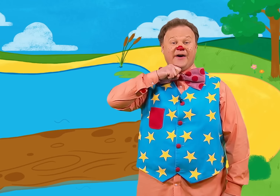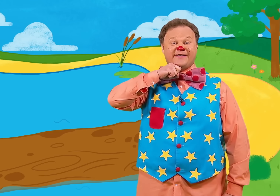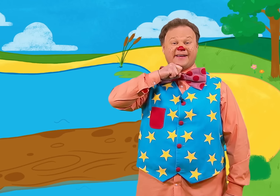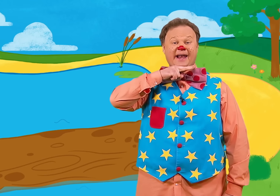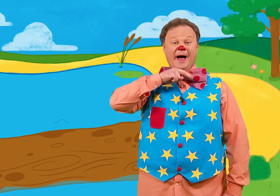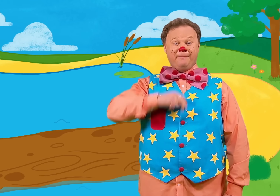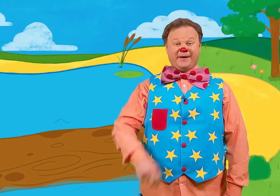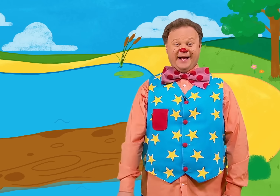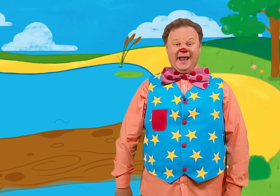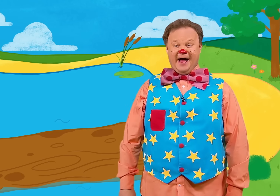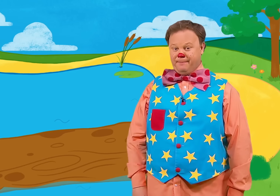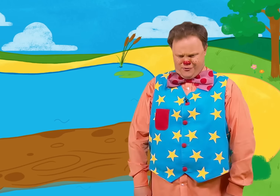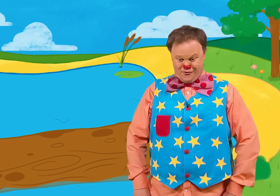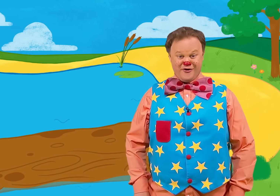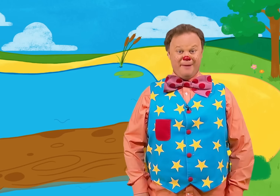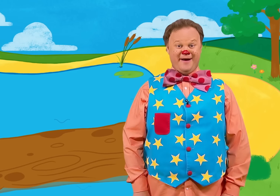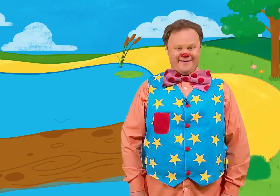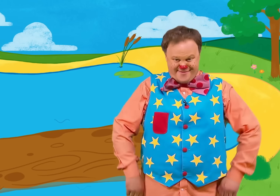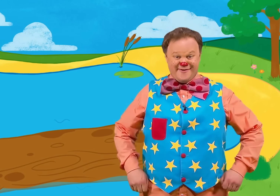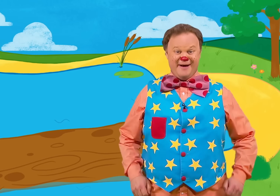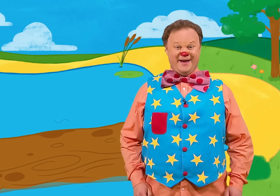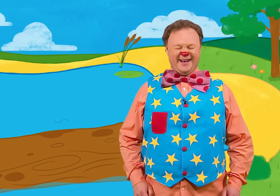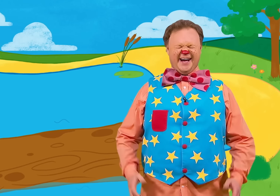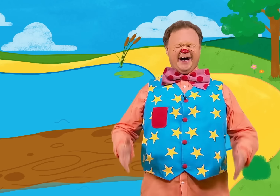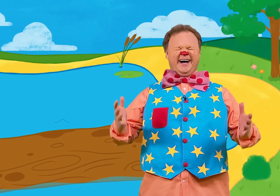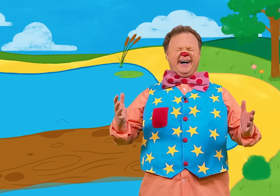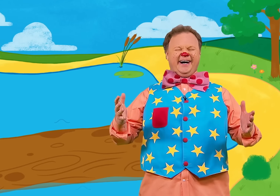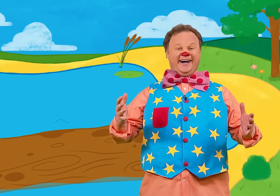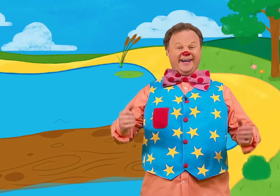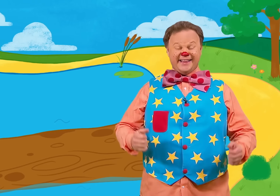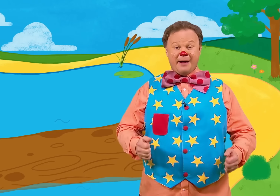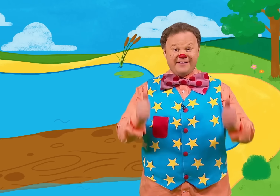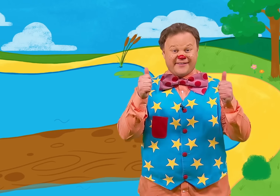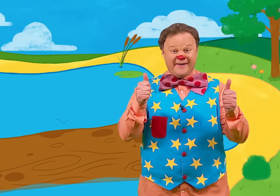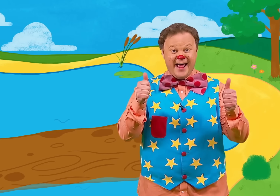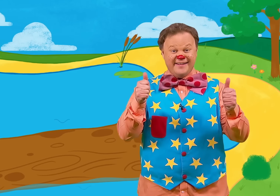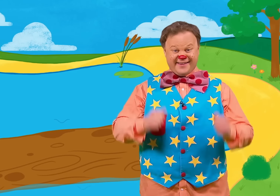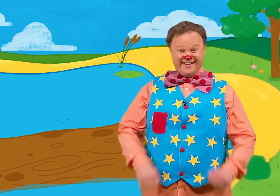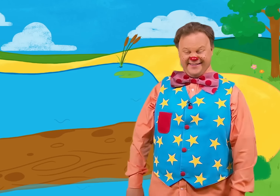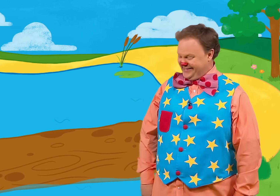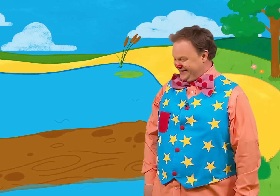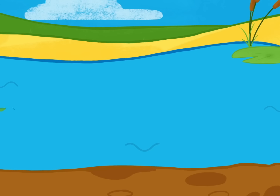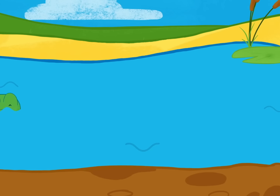frogs. Glub, glub! Ribbit, ribbit! That was great!